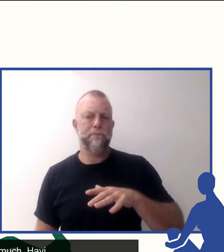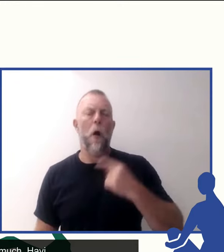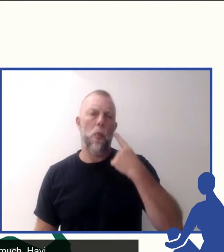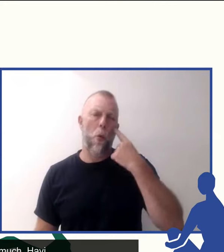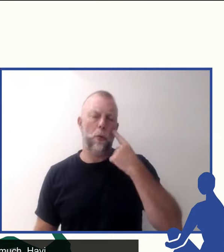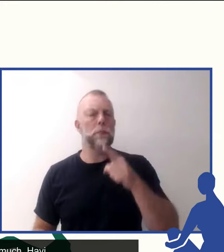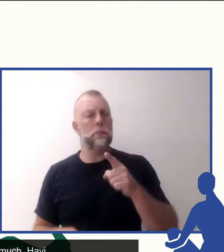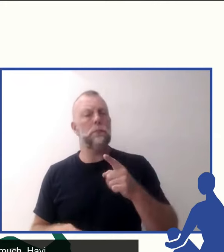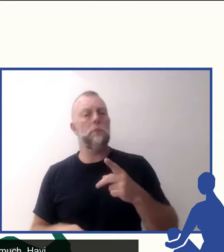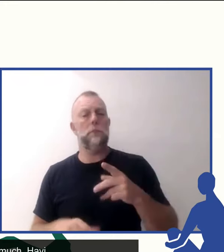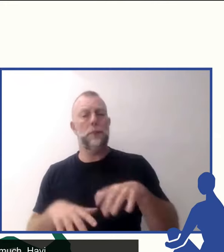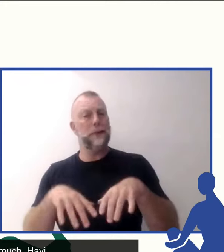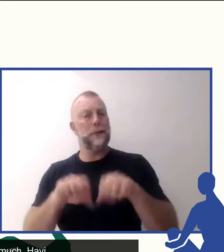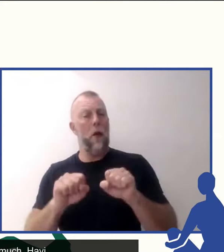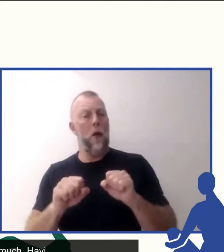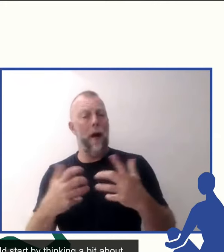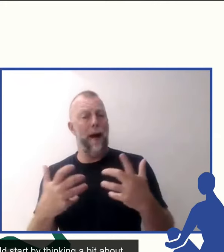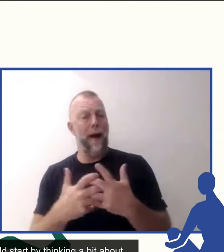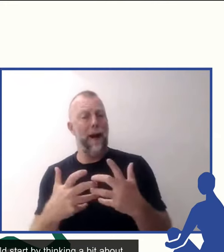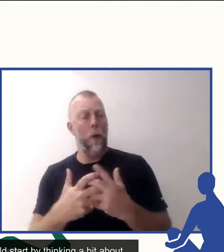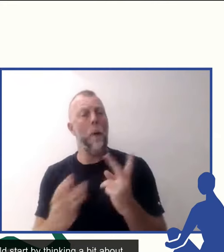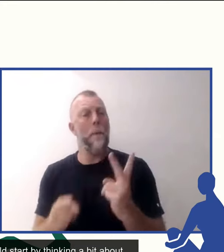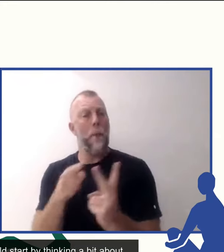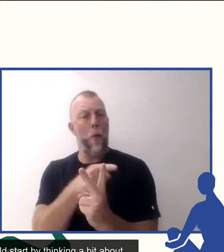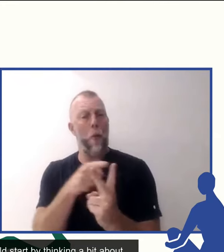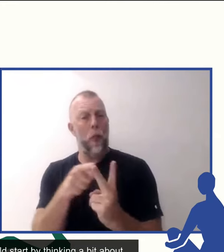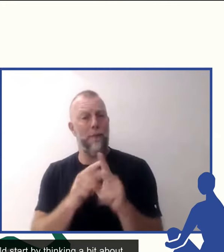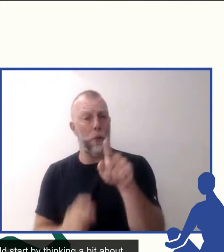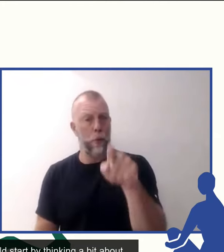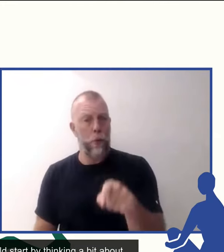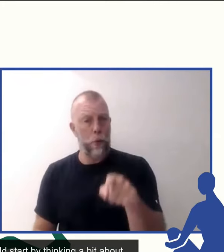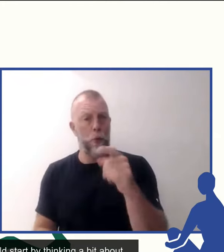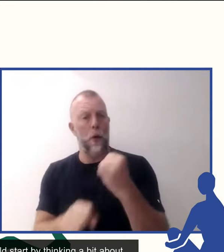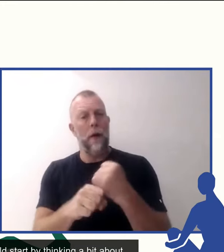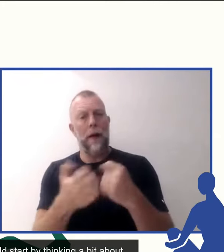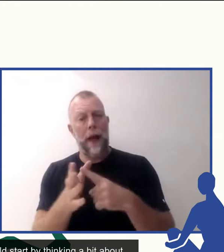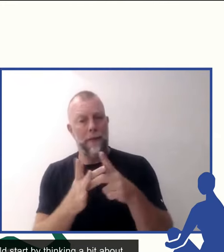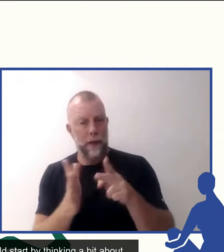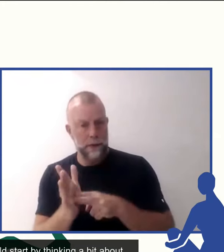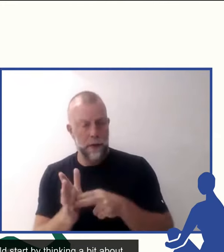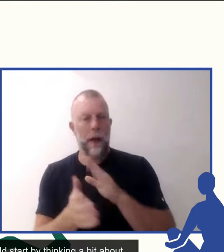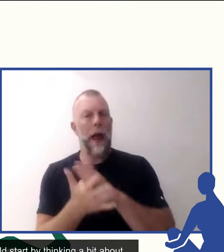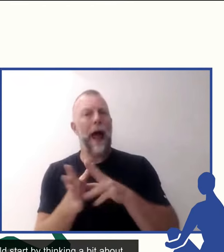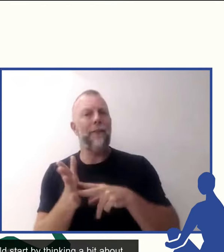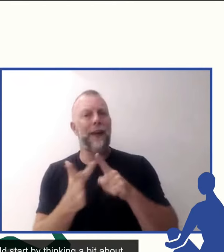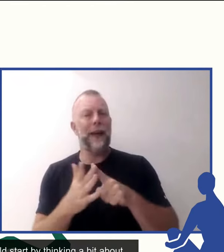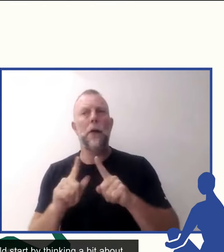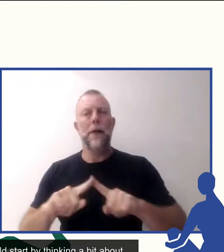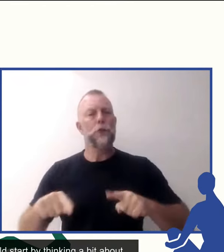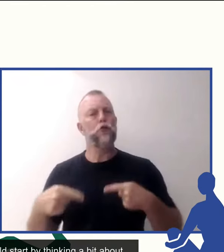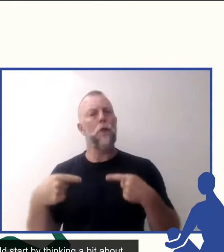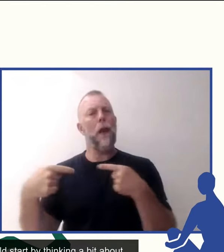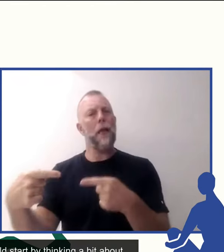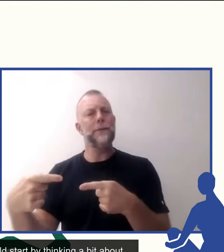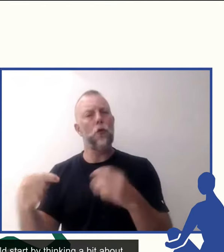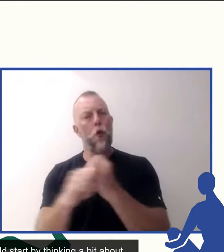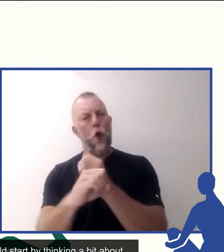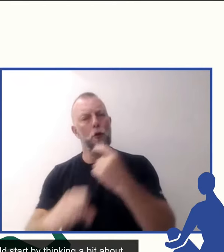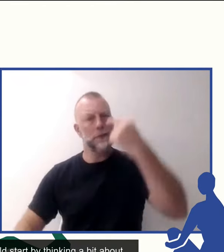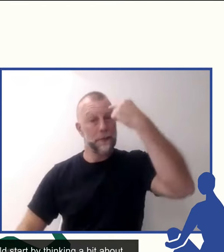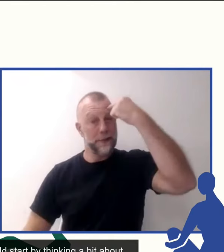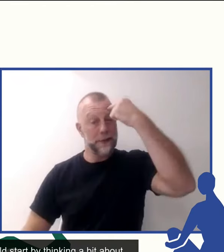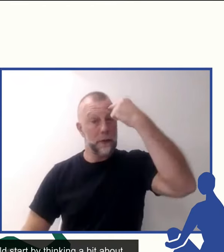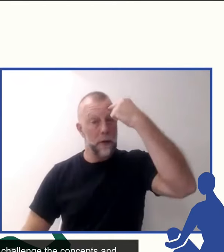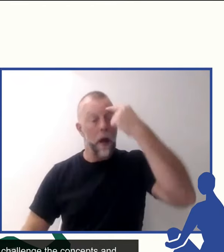thinking a bit about how both of you really, to my mind, challenge the concepts and therefore